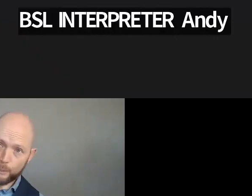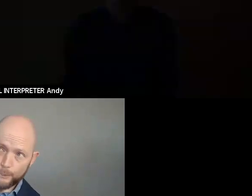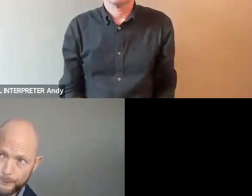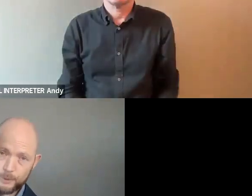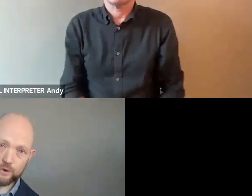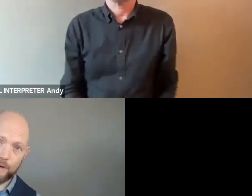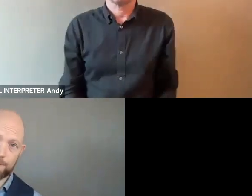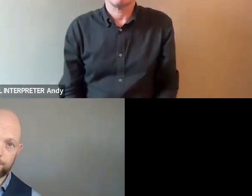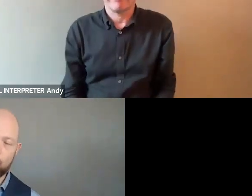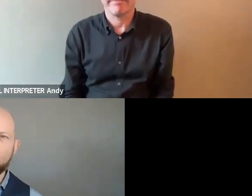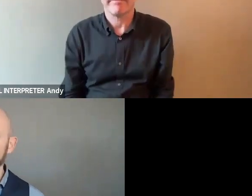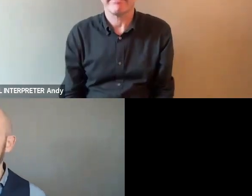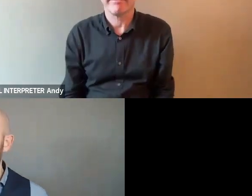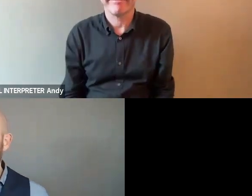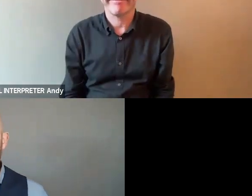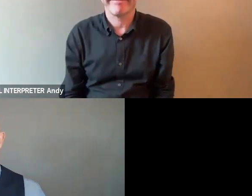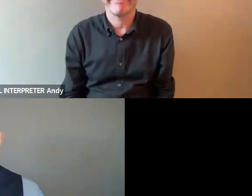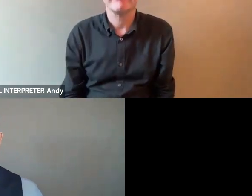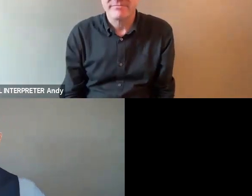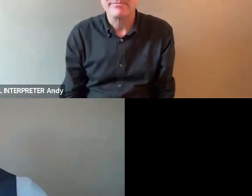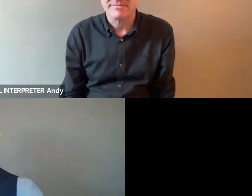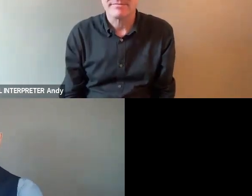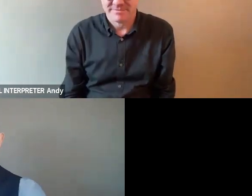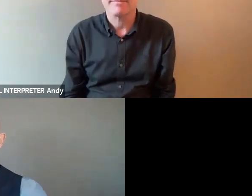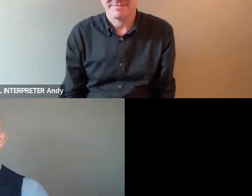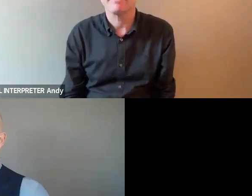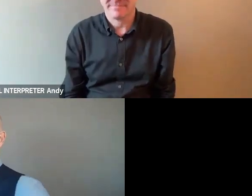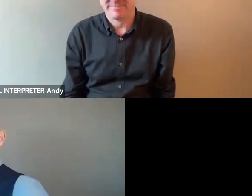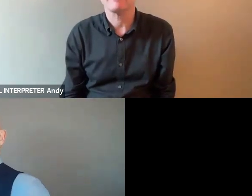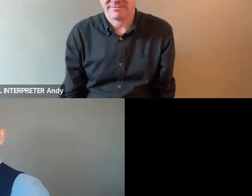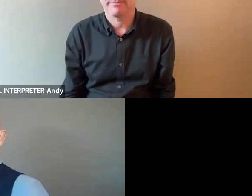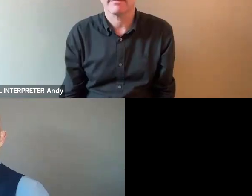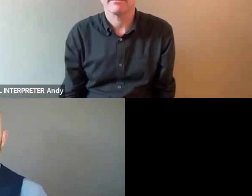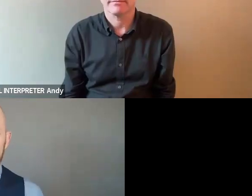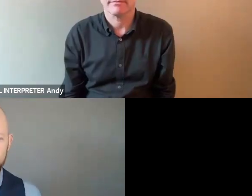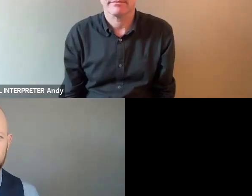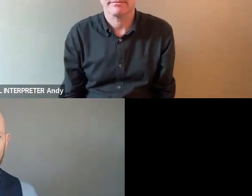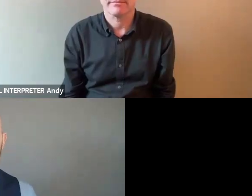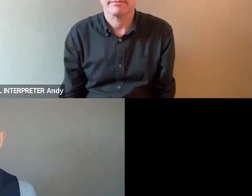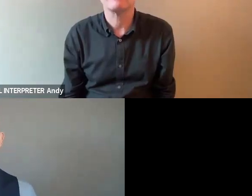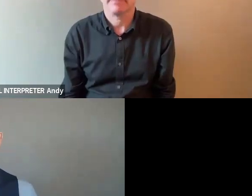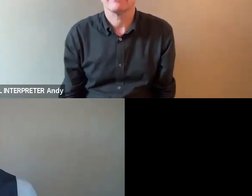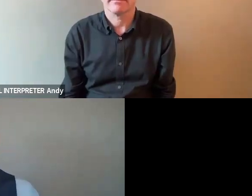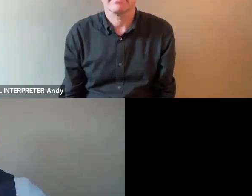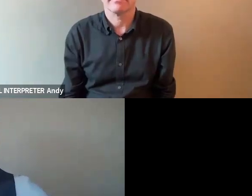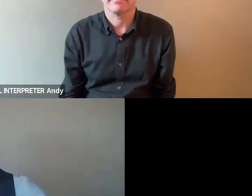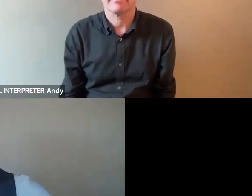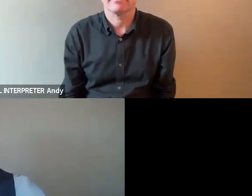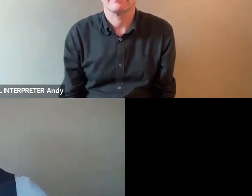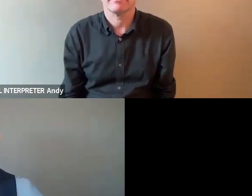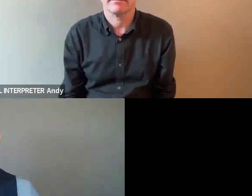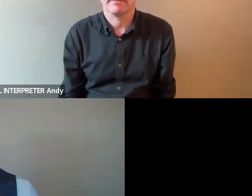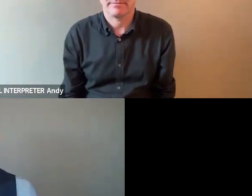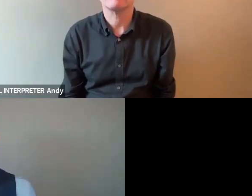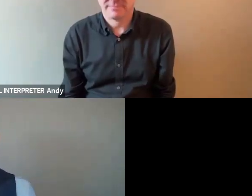is a strong smell of cleaning product by the lectern, if a particular space in a room is being often used for watching